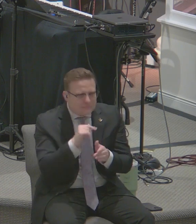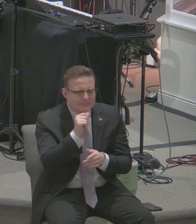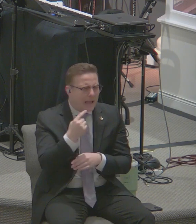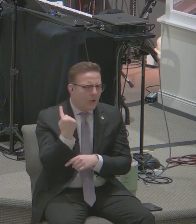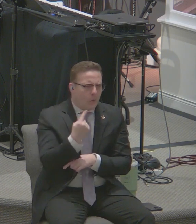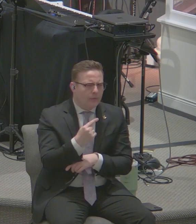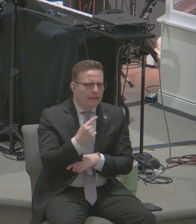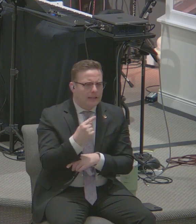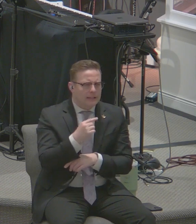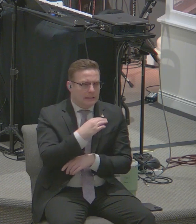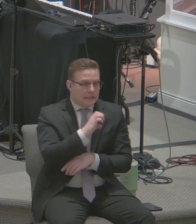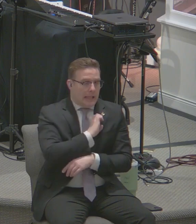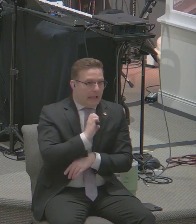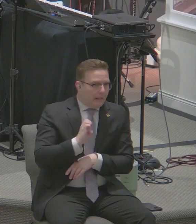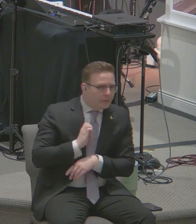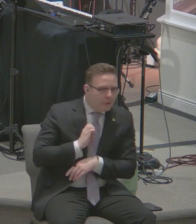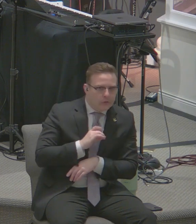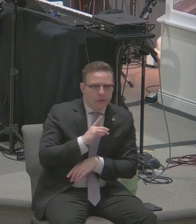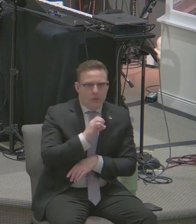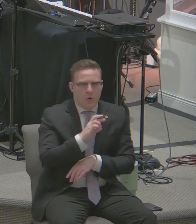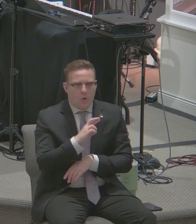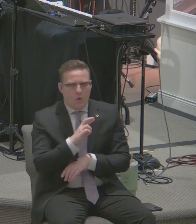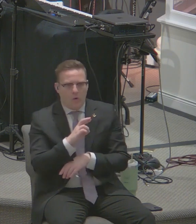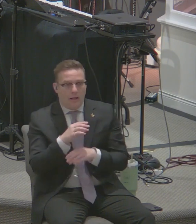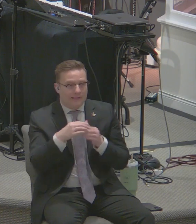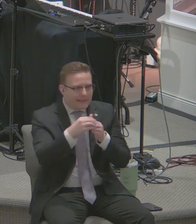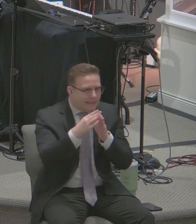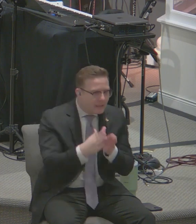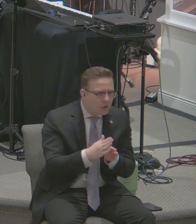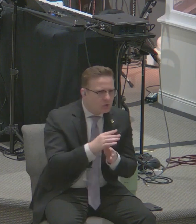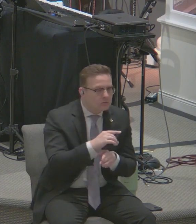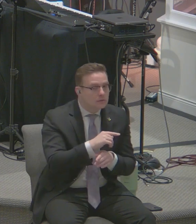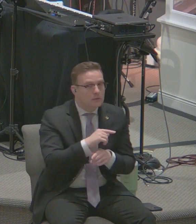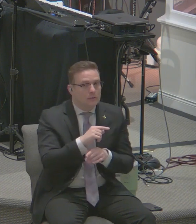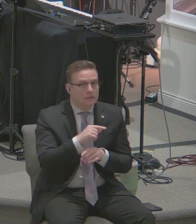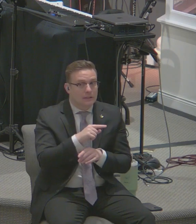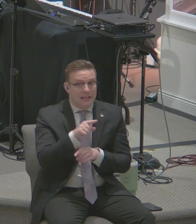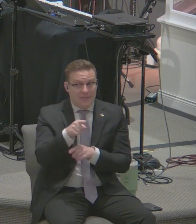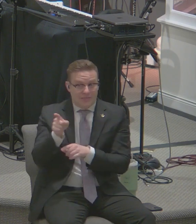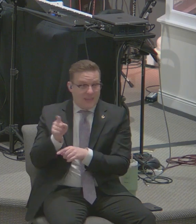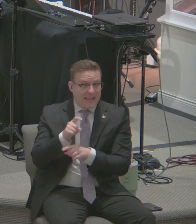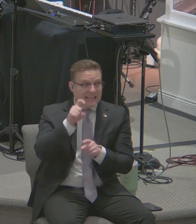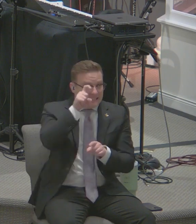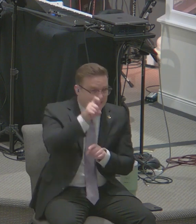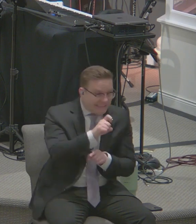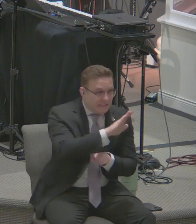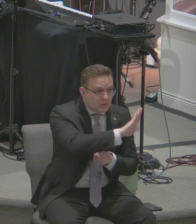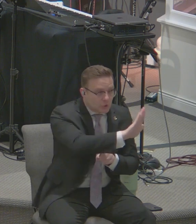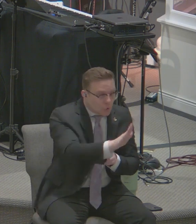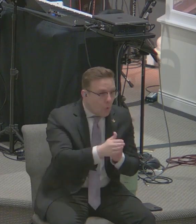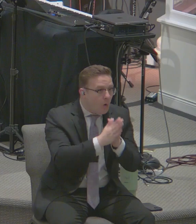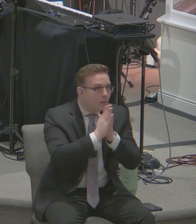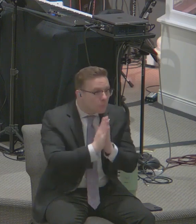elders, this is your department head of whatever department you're in, needs your prayers.